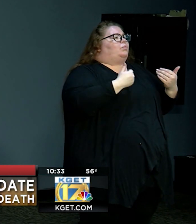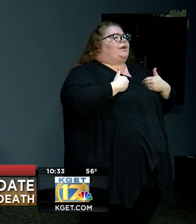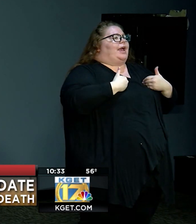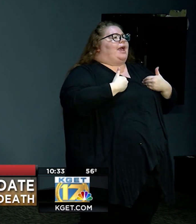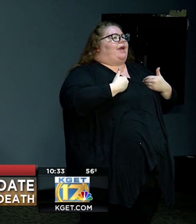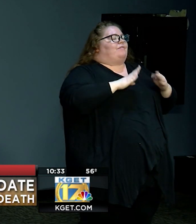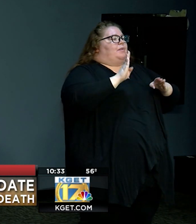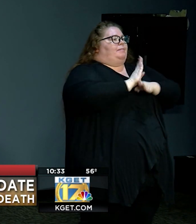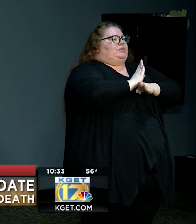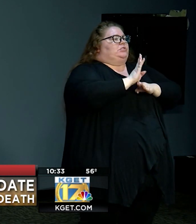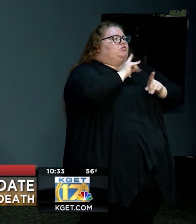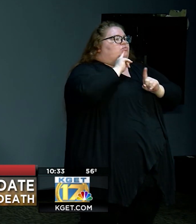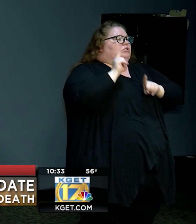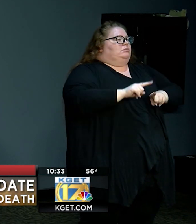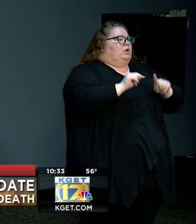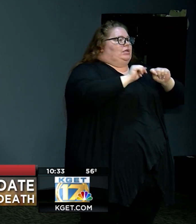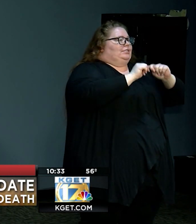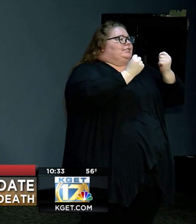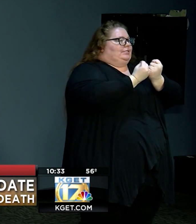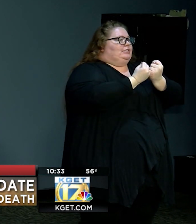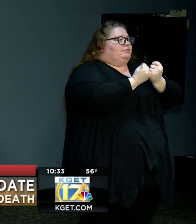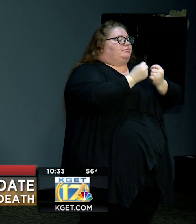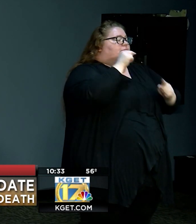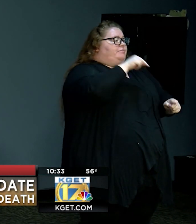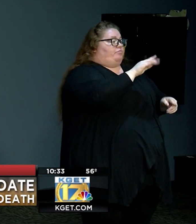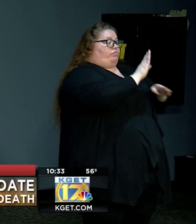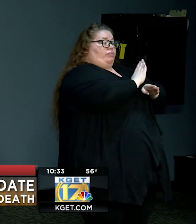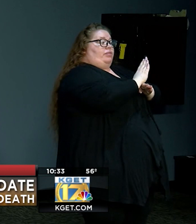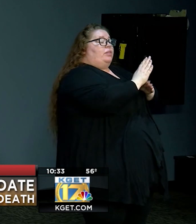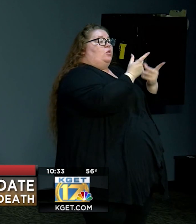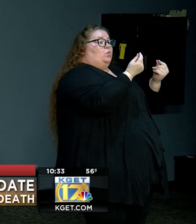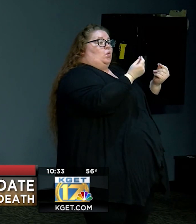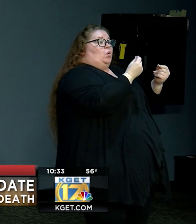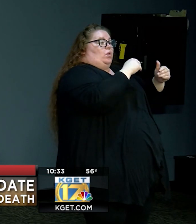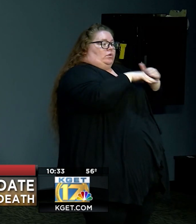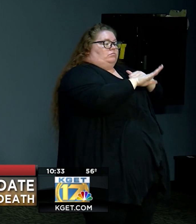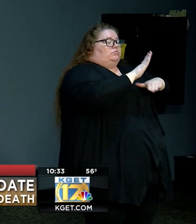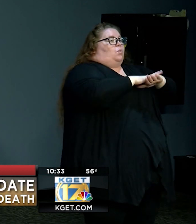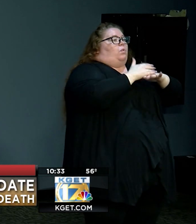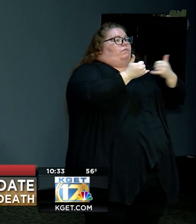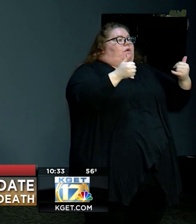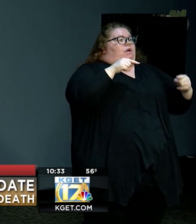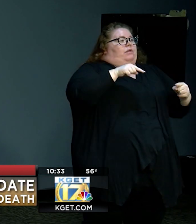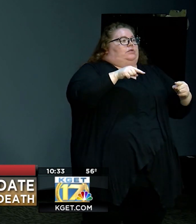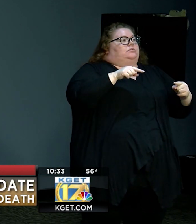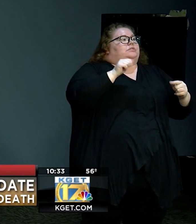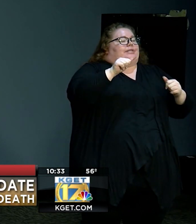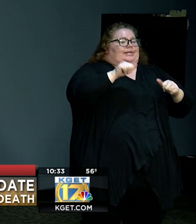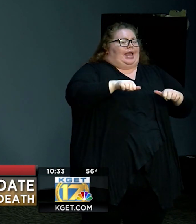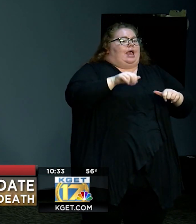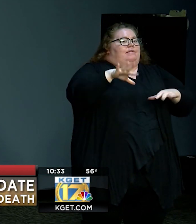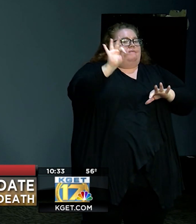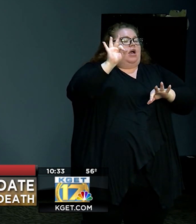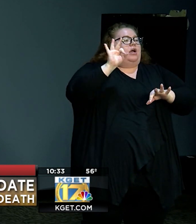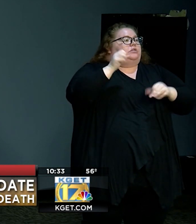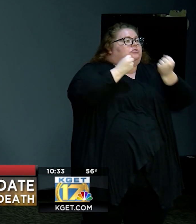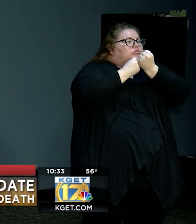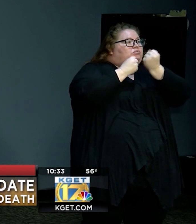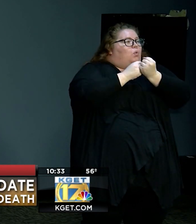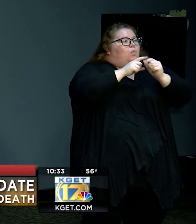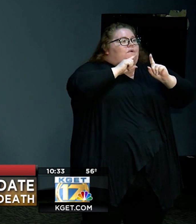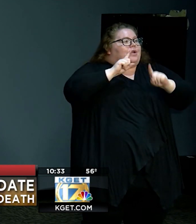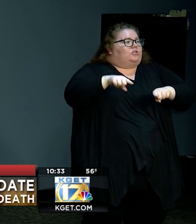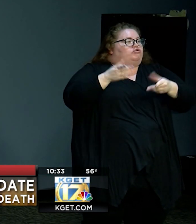response team that businesses can go online and seek out support and answers and